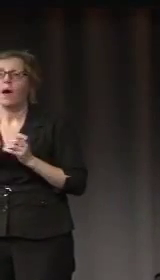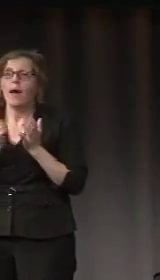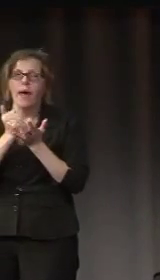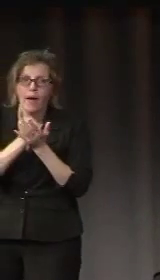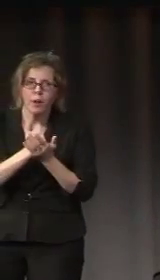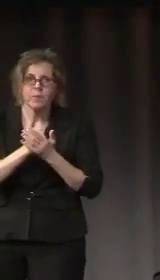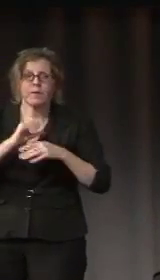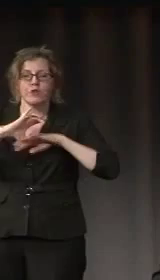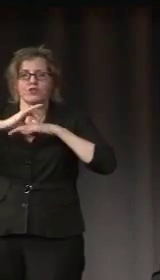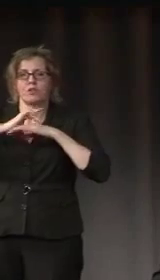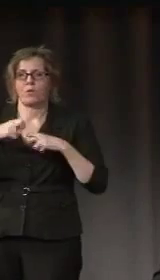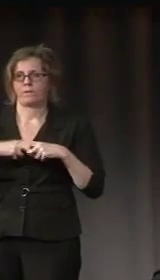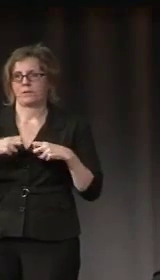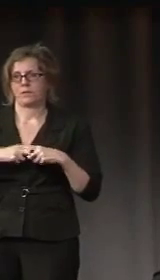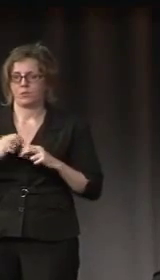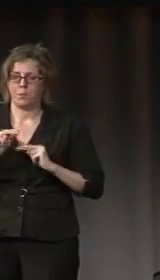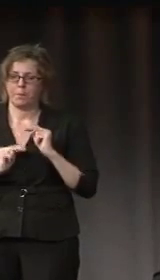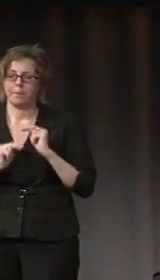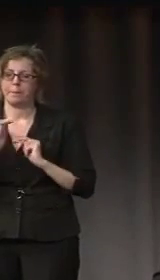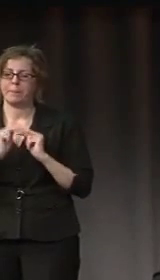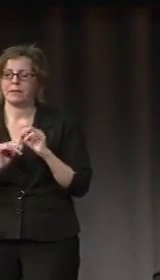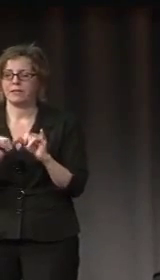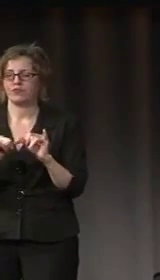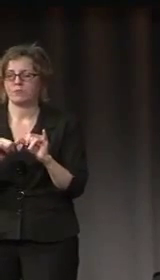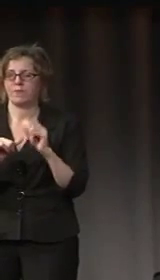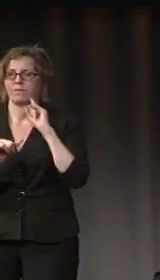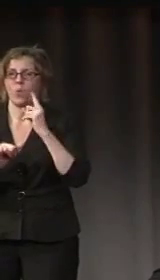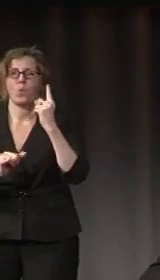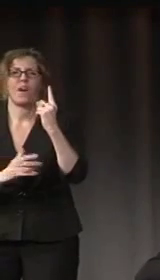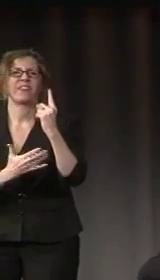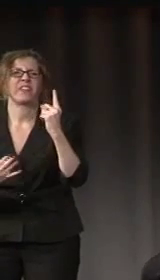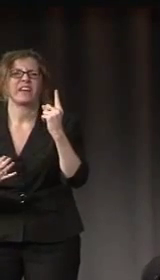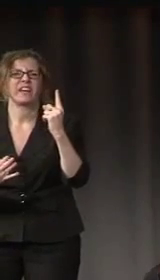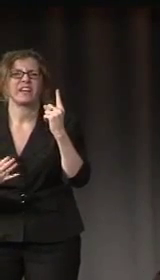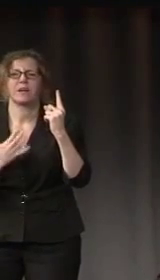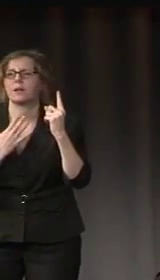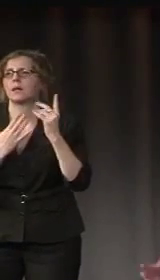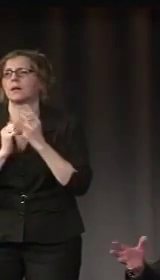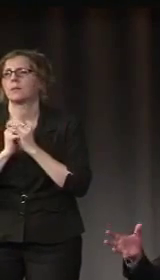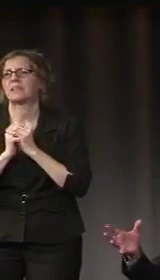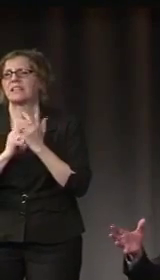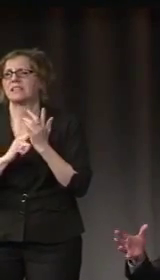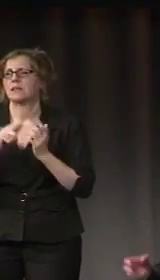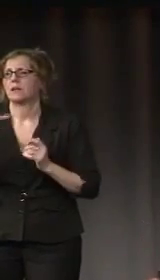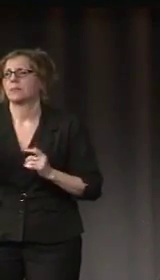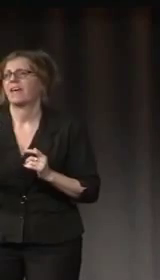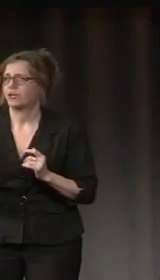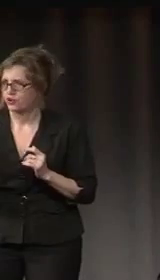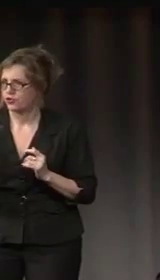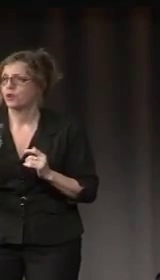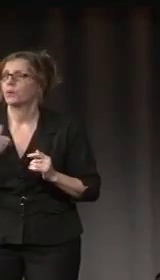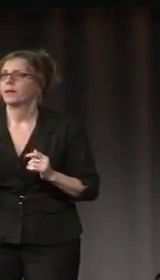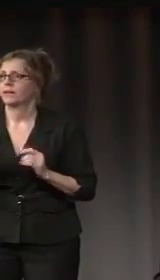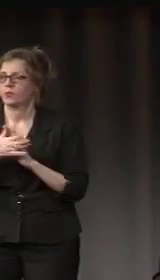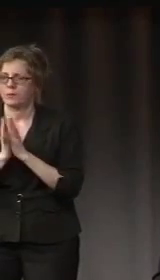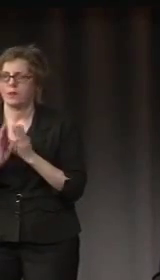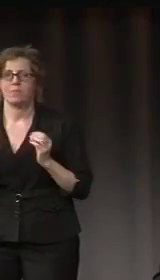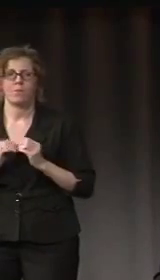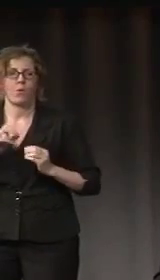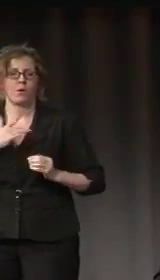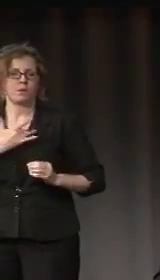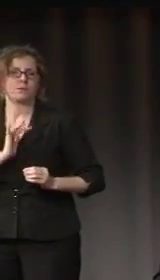the instrument, just one for pH. Right, so there are... Making us sensitive to pH. Right, so there are